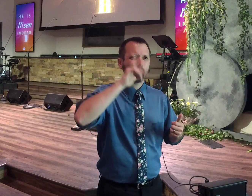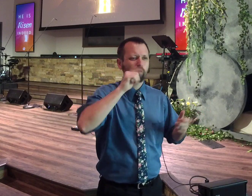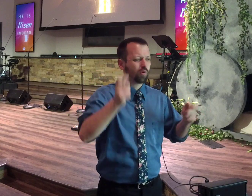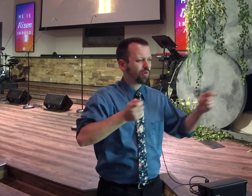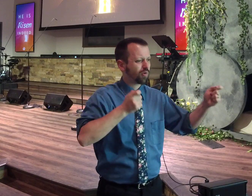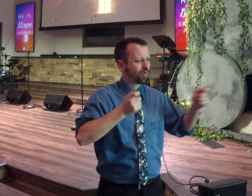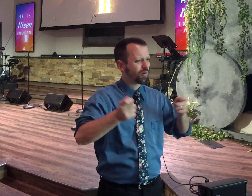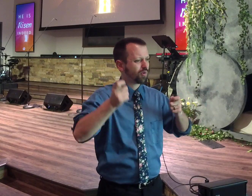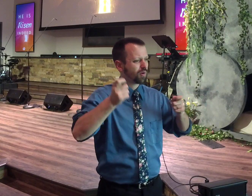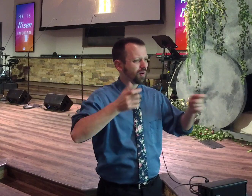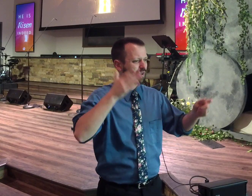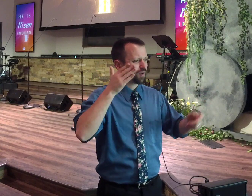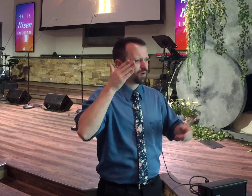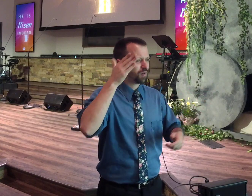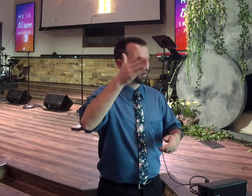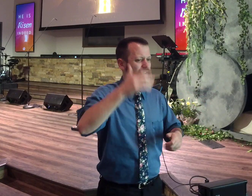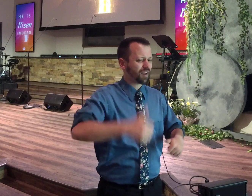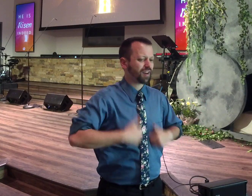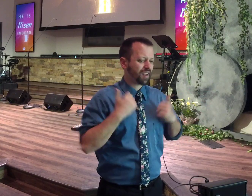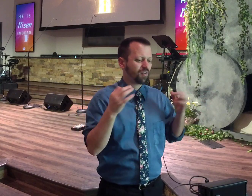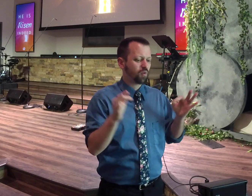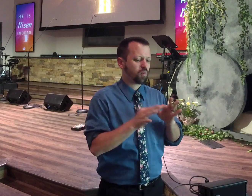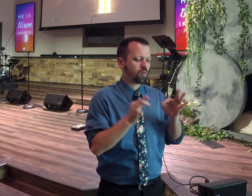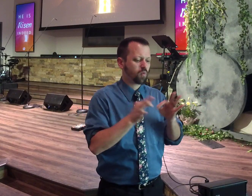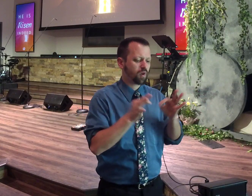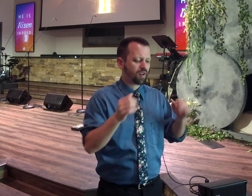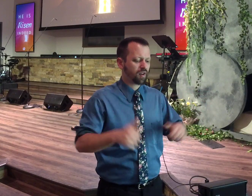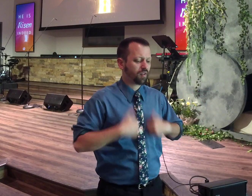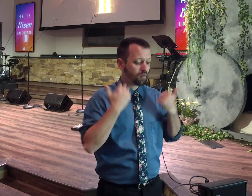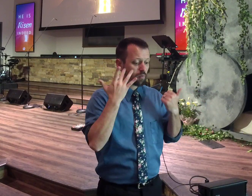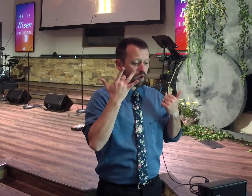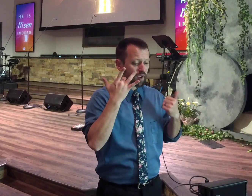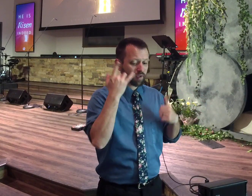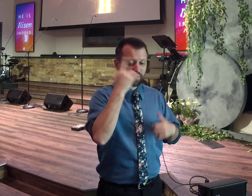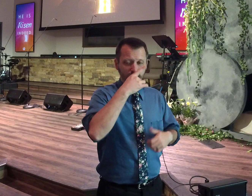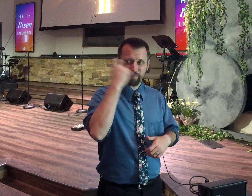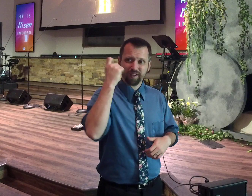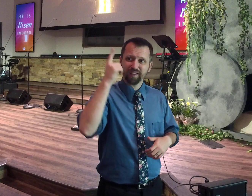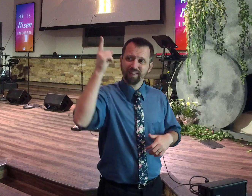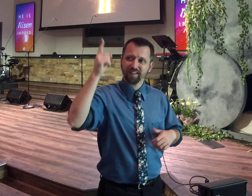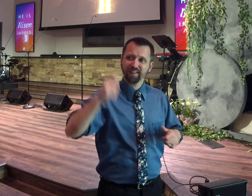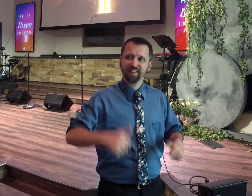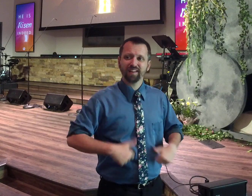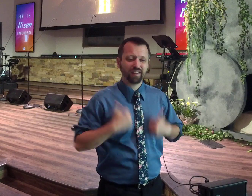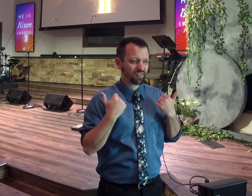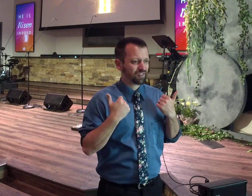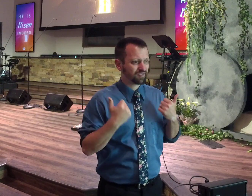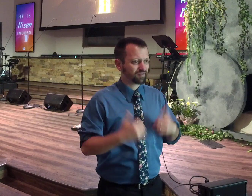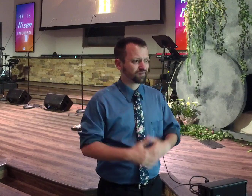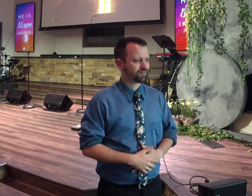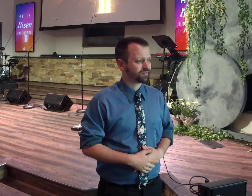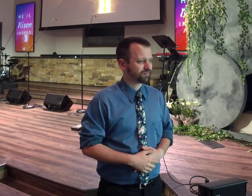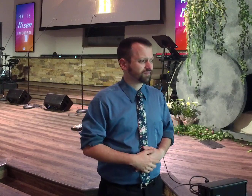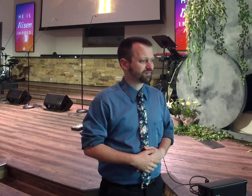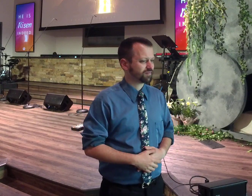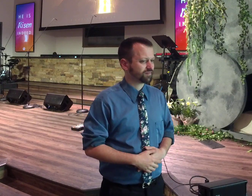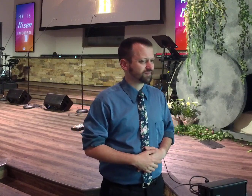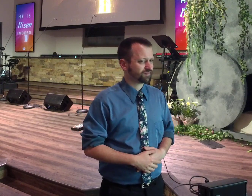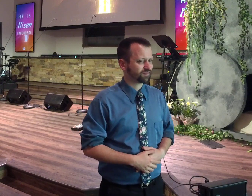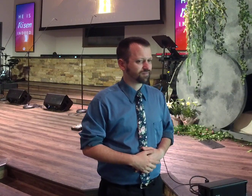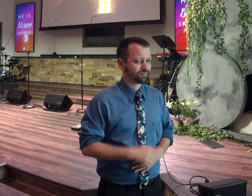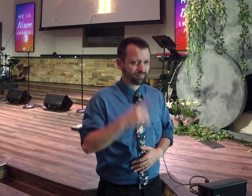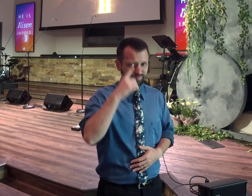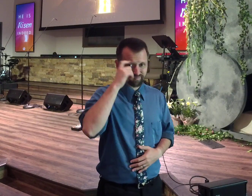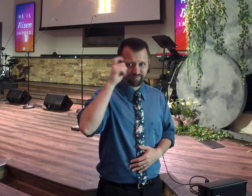the future. And life is worth the living just because he lives. And because